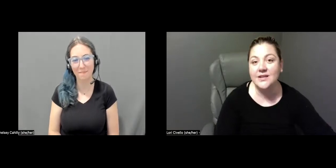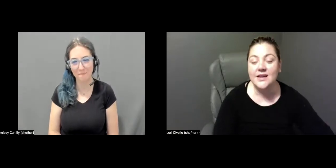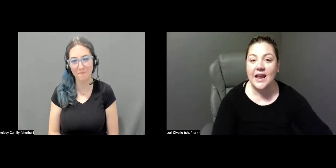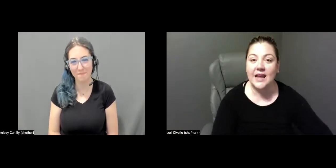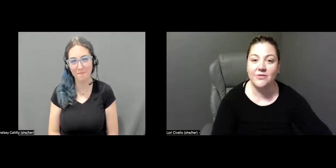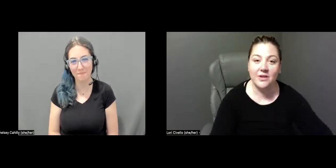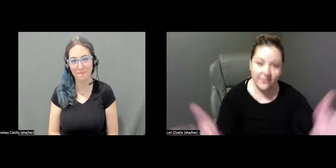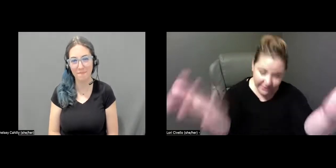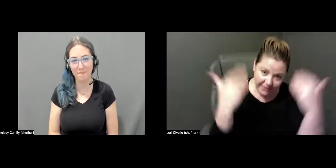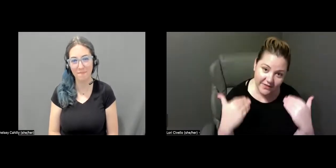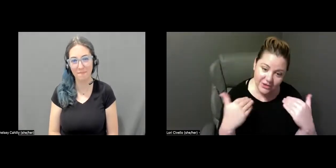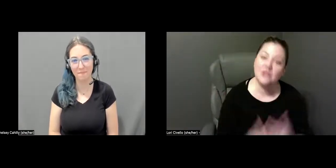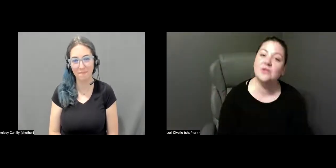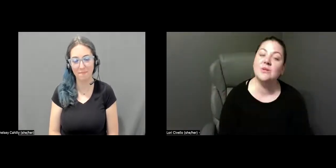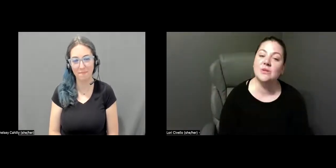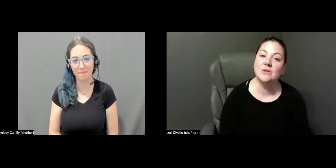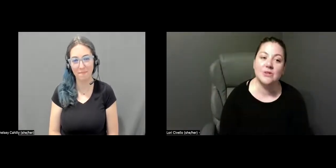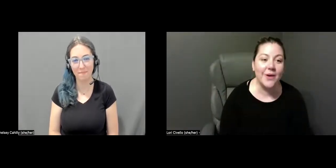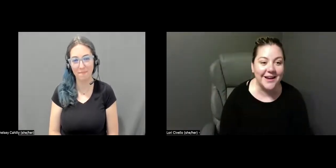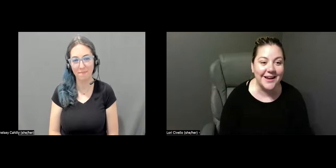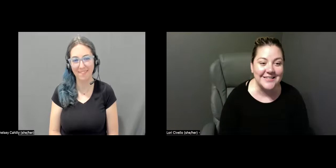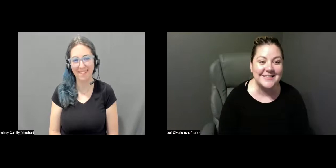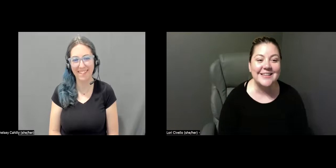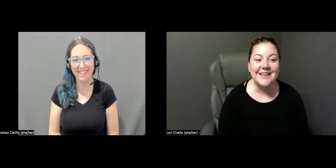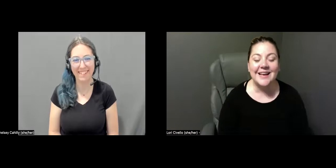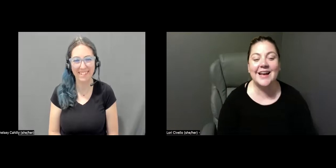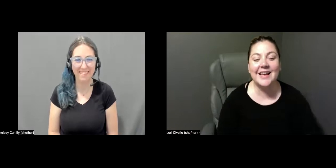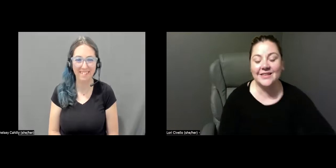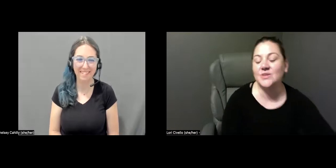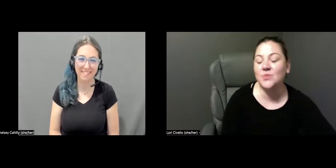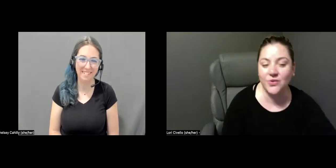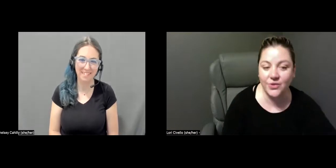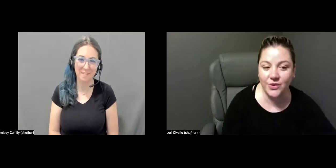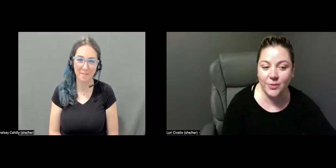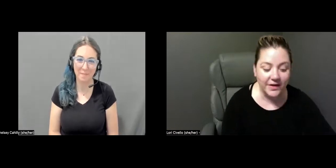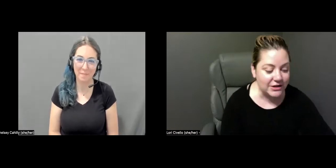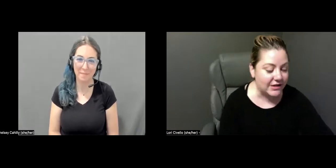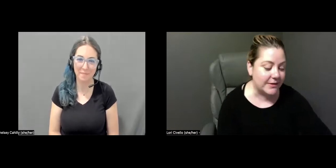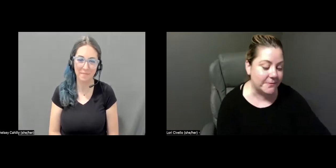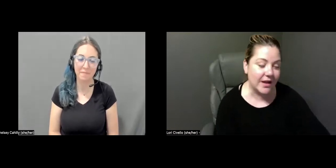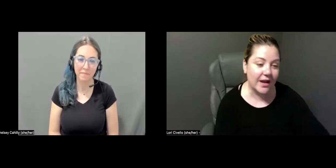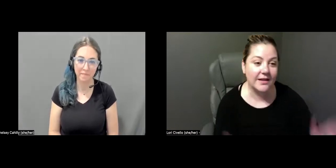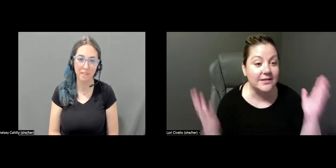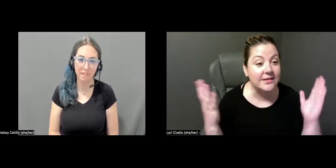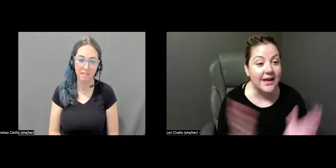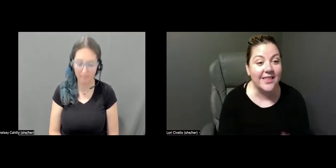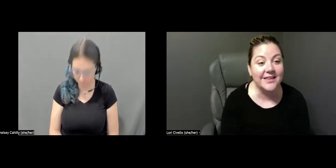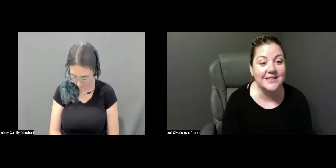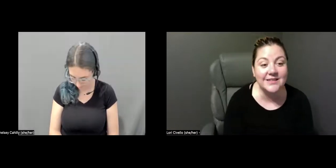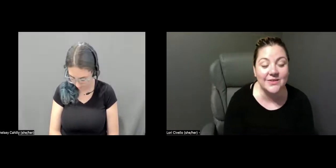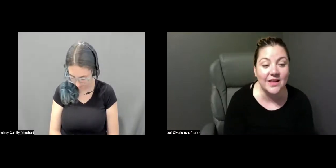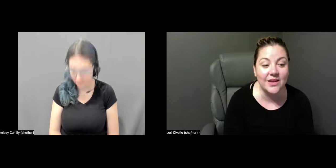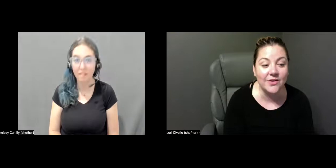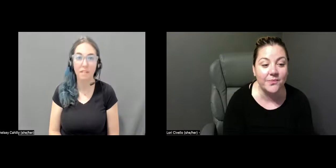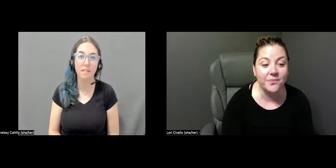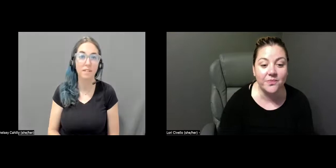do, and we've convinced you to join us in this wonderful profession. And yeah, that's it.